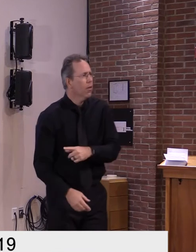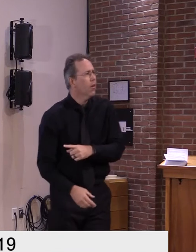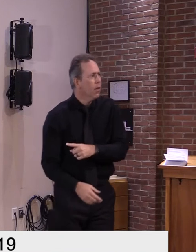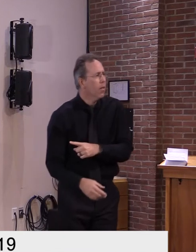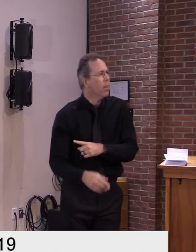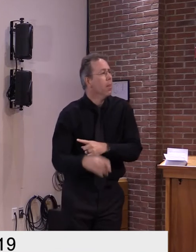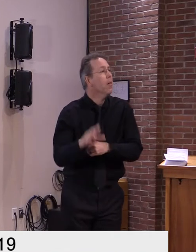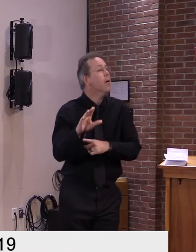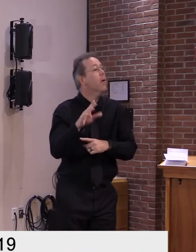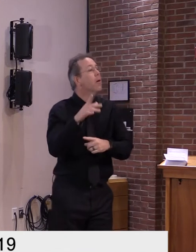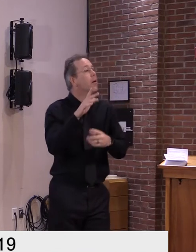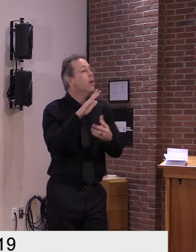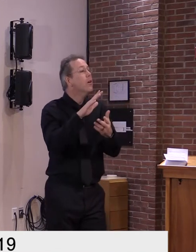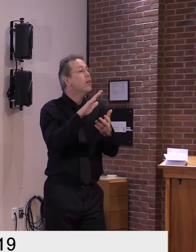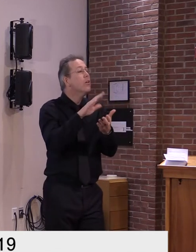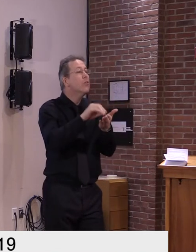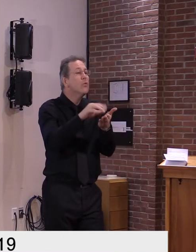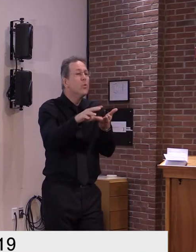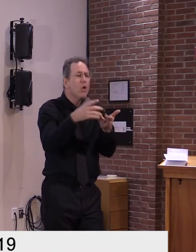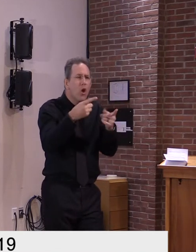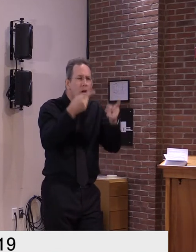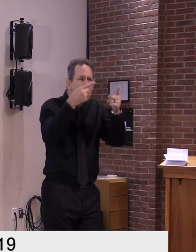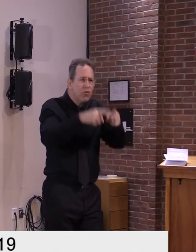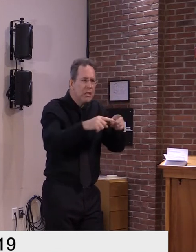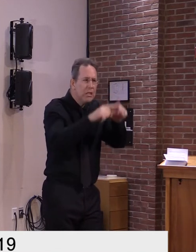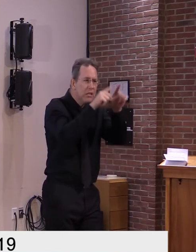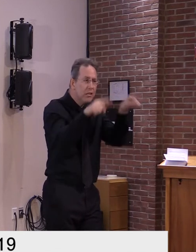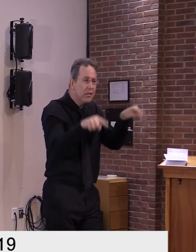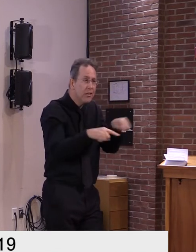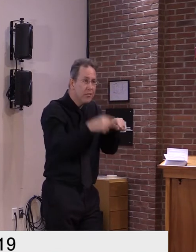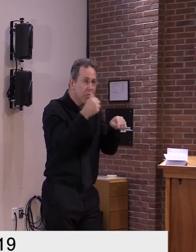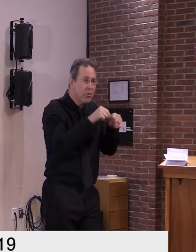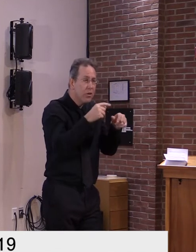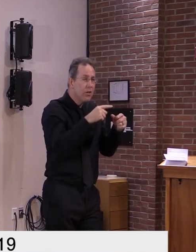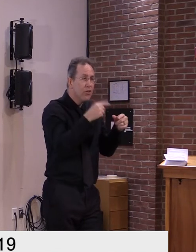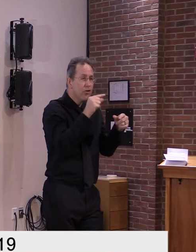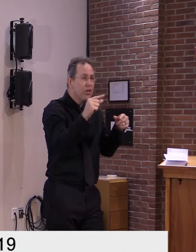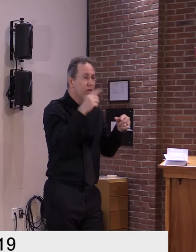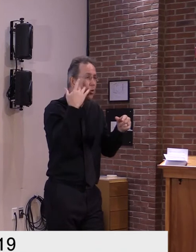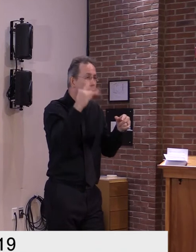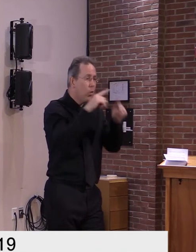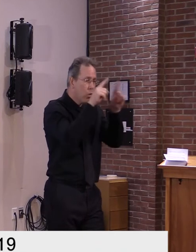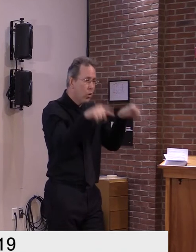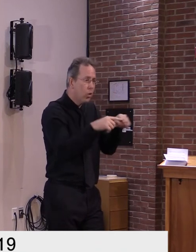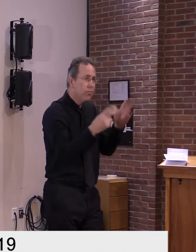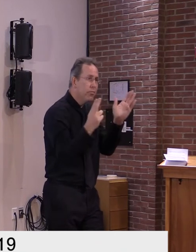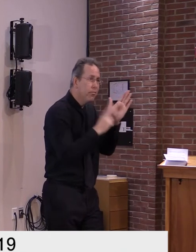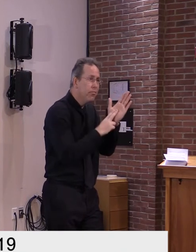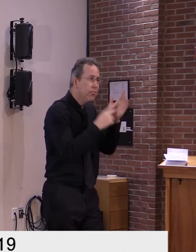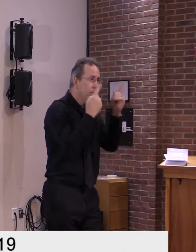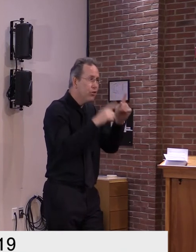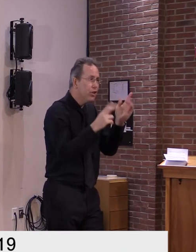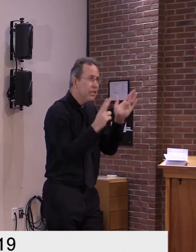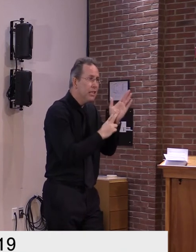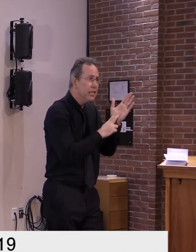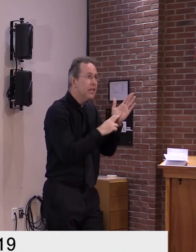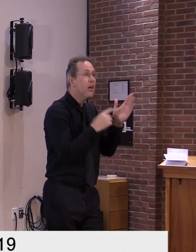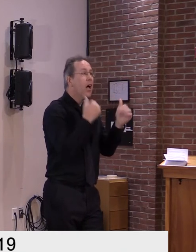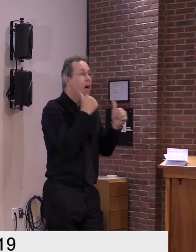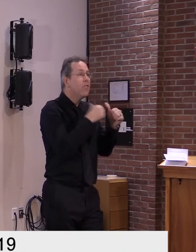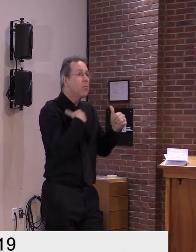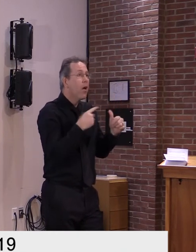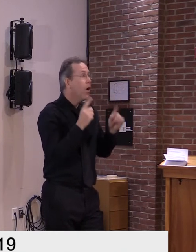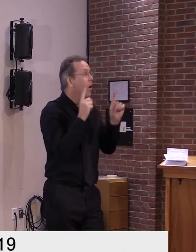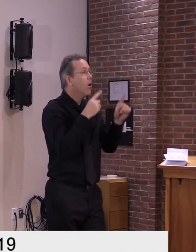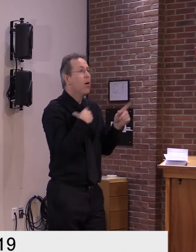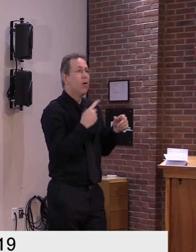agreement that said that outside of practices and games, that they would really limit their activity and make sure that they